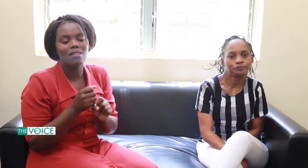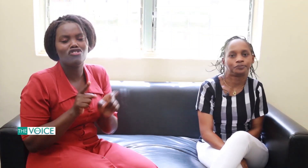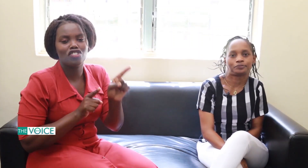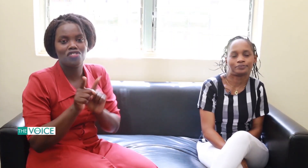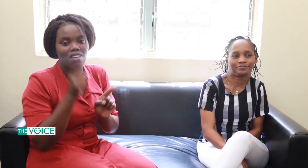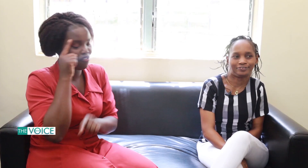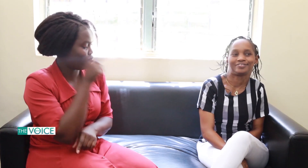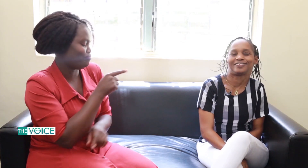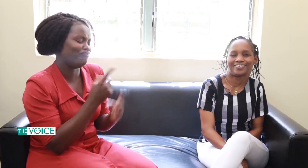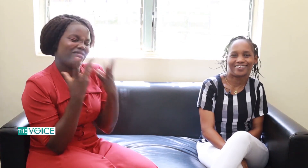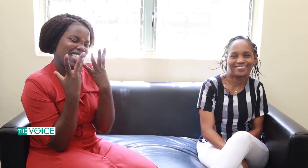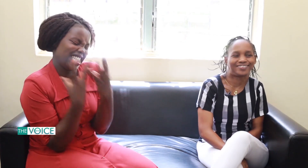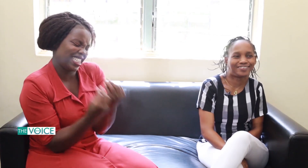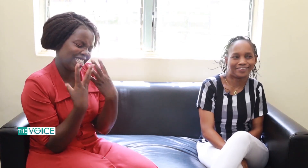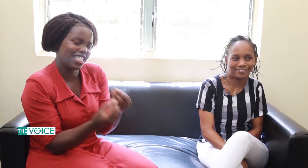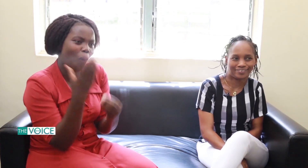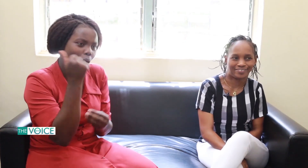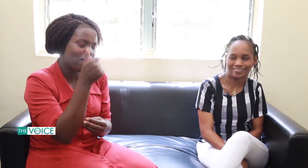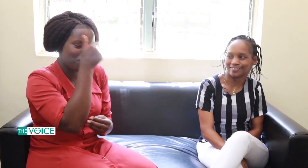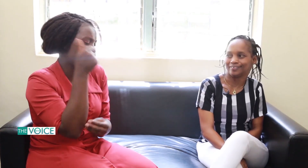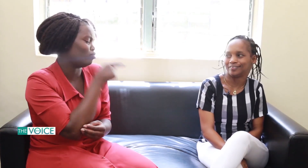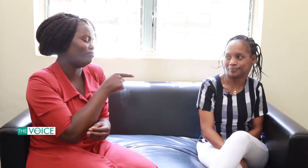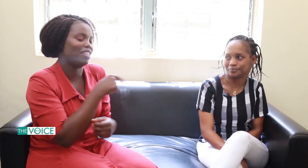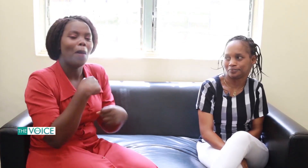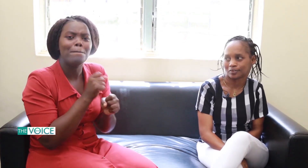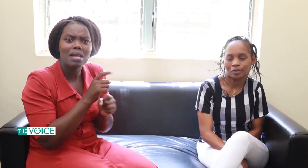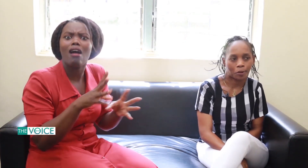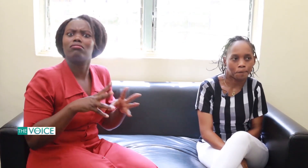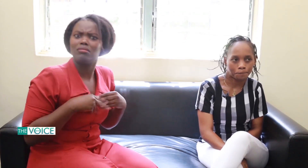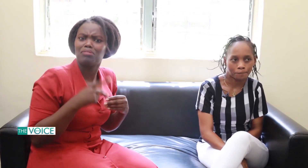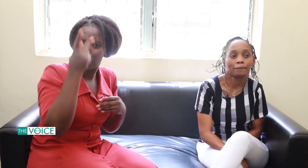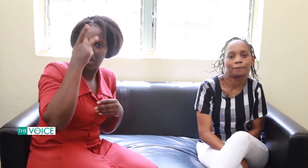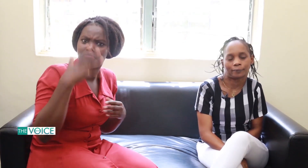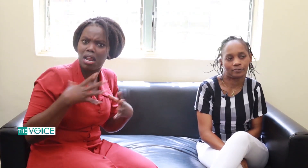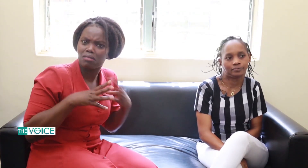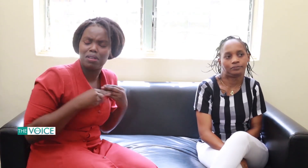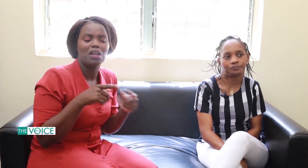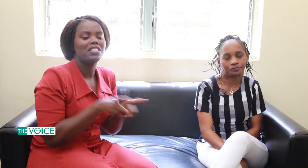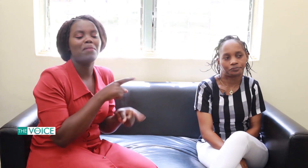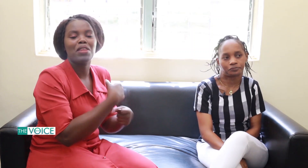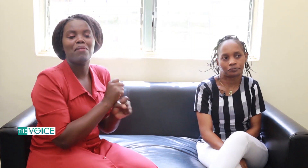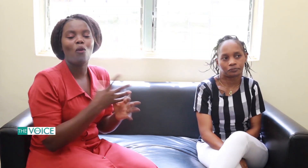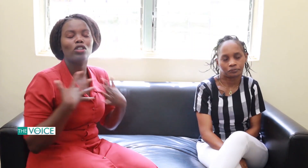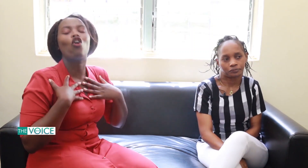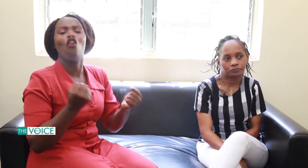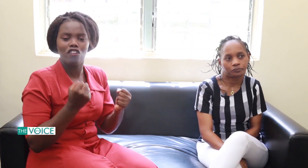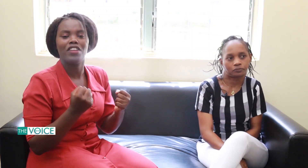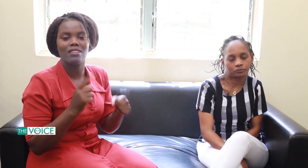at yourself, you've grown, and we've heard your journey is not easy, because